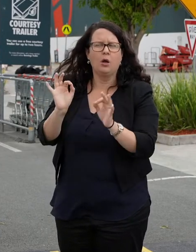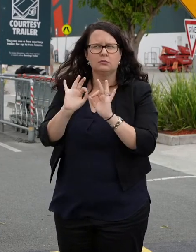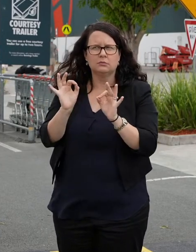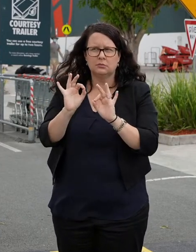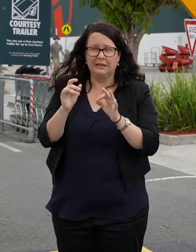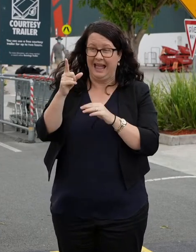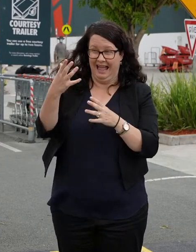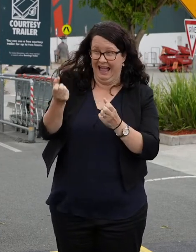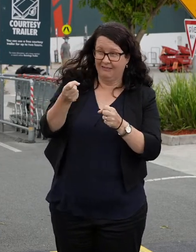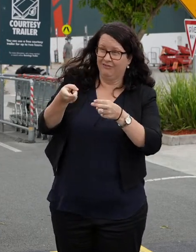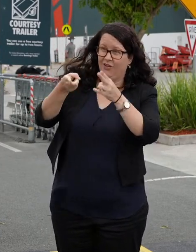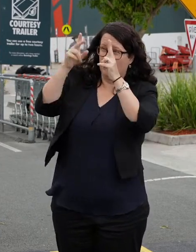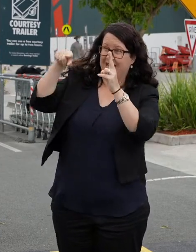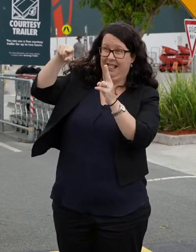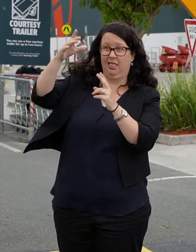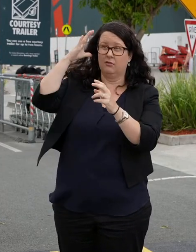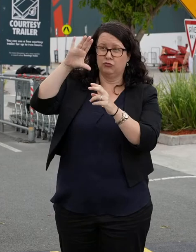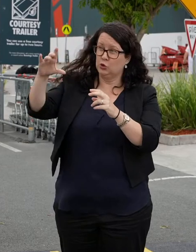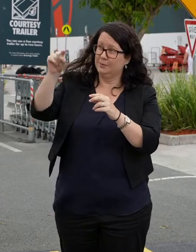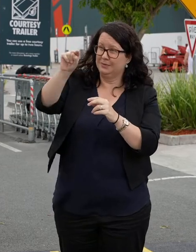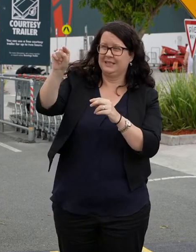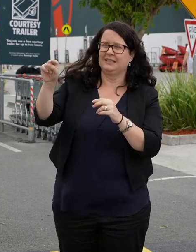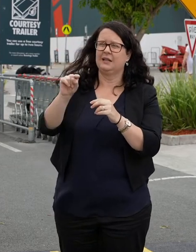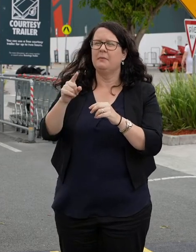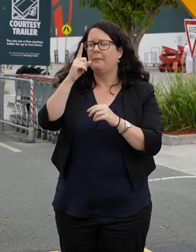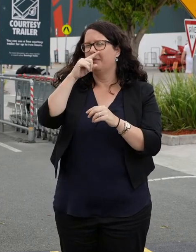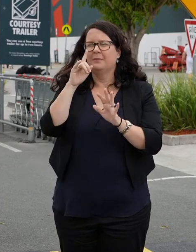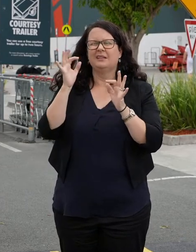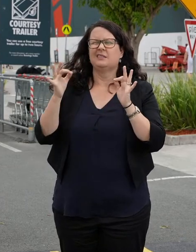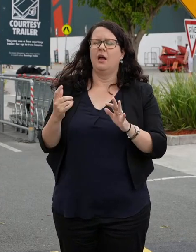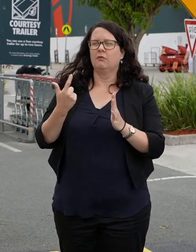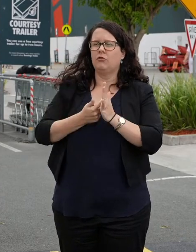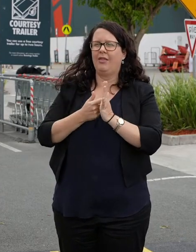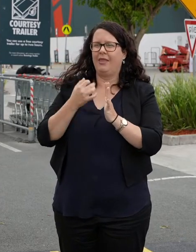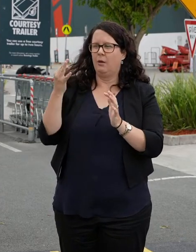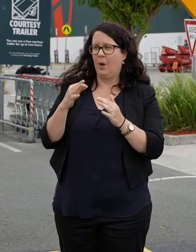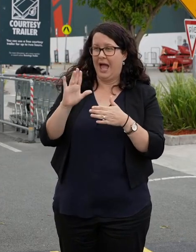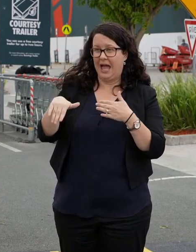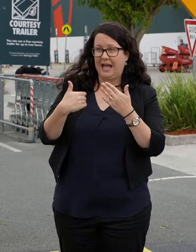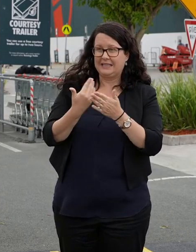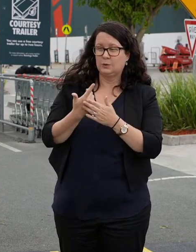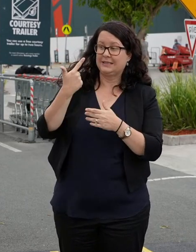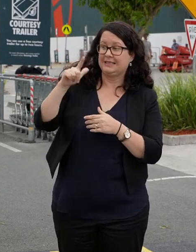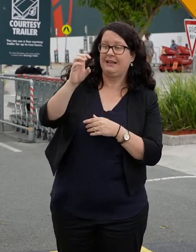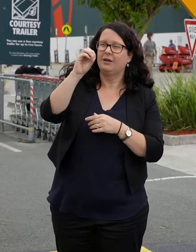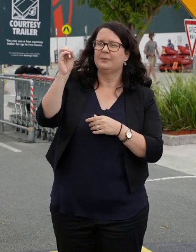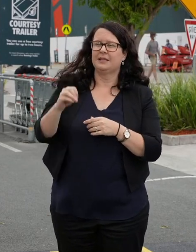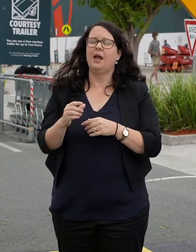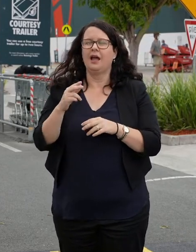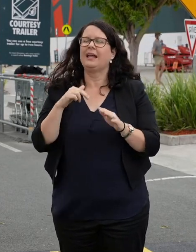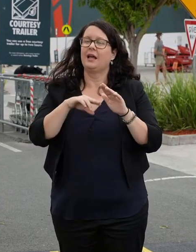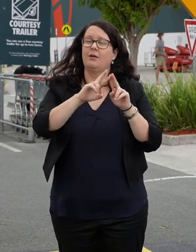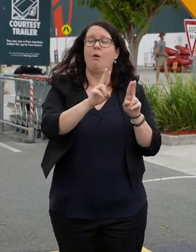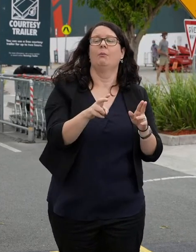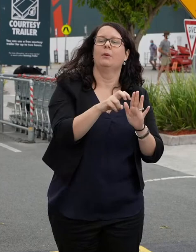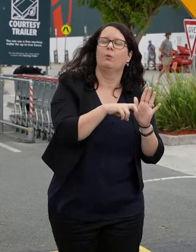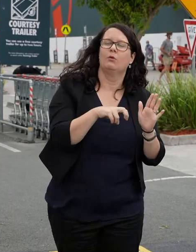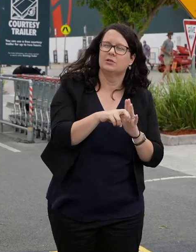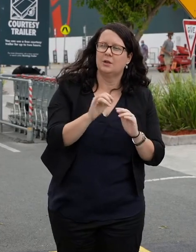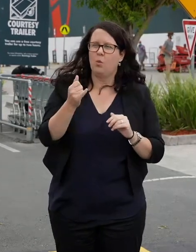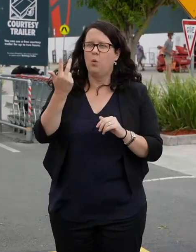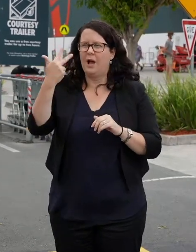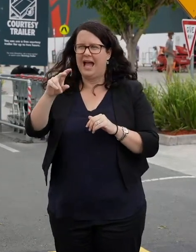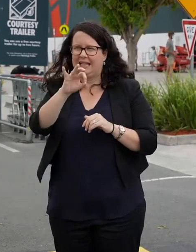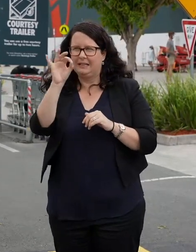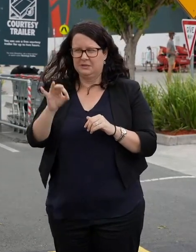There is availability there, but people are making decisions themselves to wait. Wait till we get to 70% or wait to get to 80%. That's